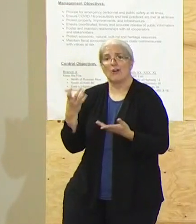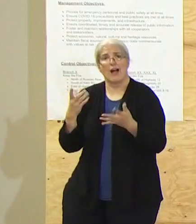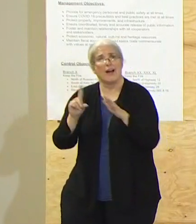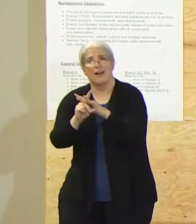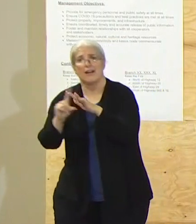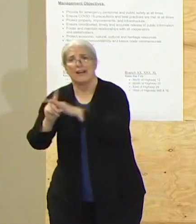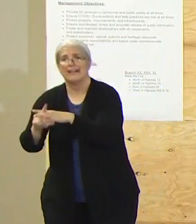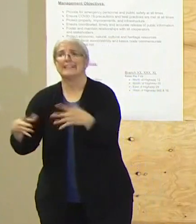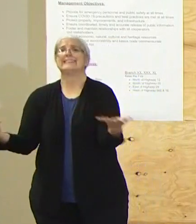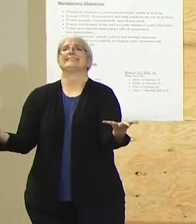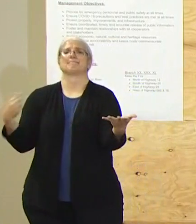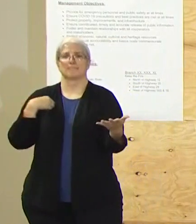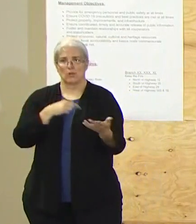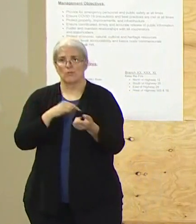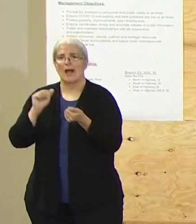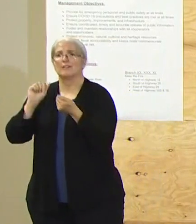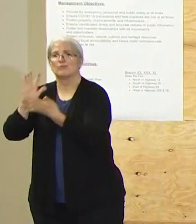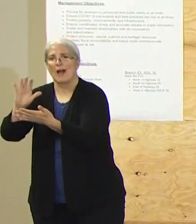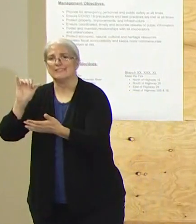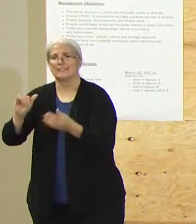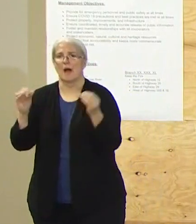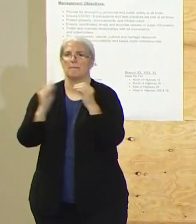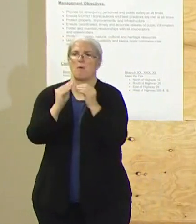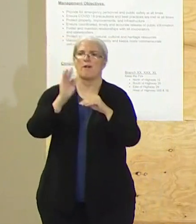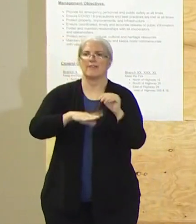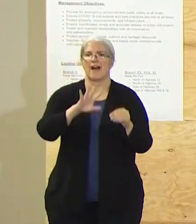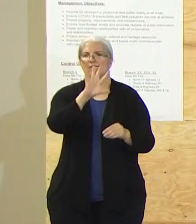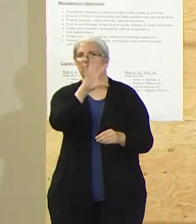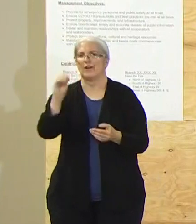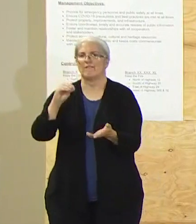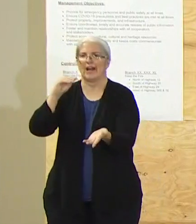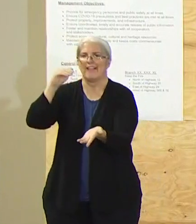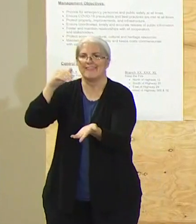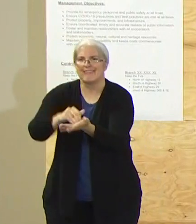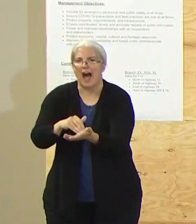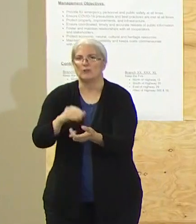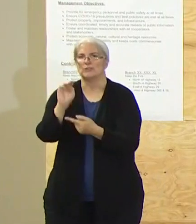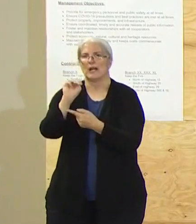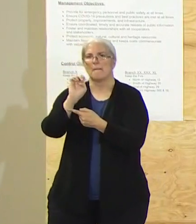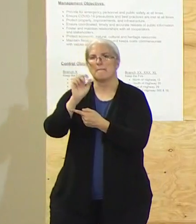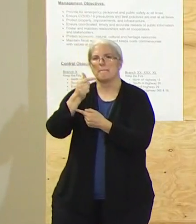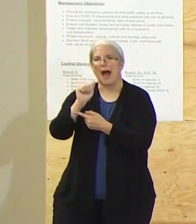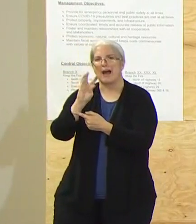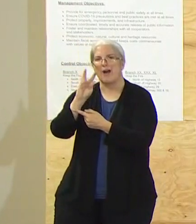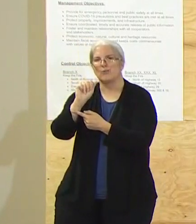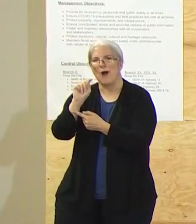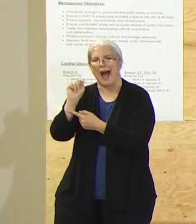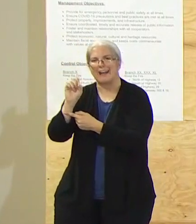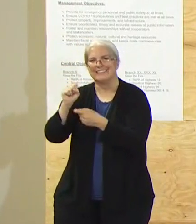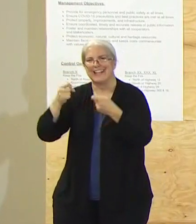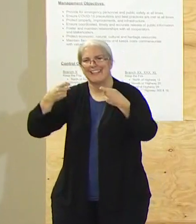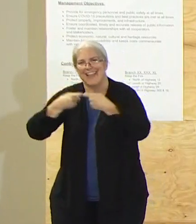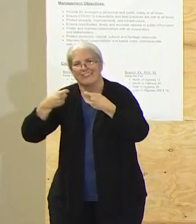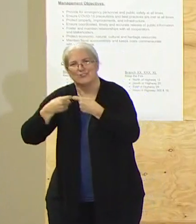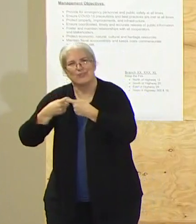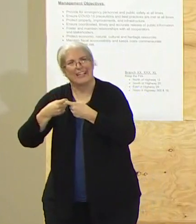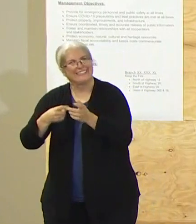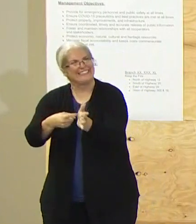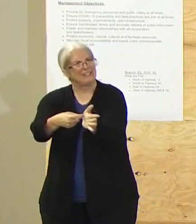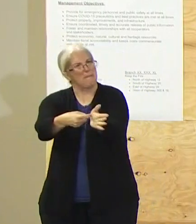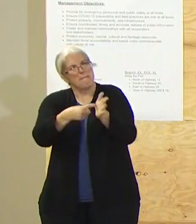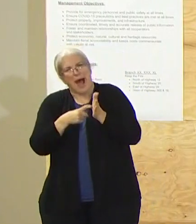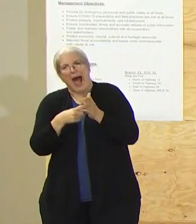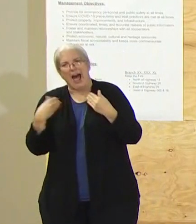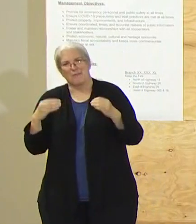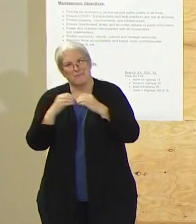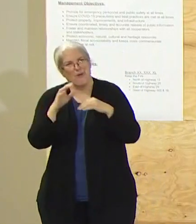magnitude of over 50,000 megawatt demand, an unprecedented load demand in our state's history last week on Sunday, Monday,